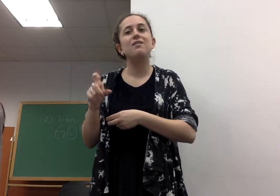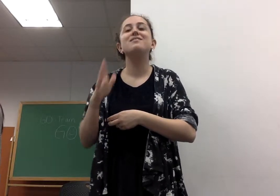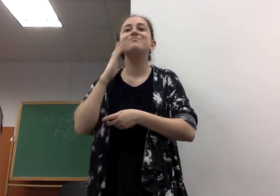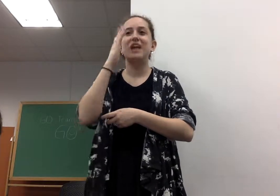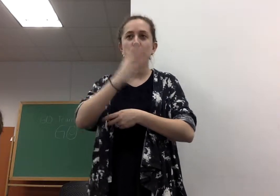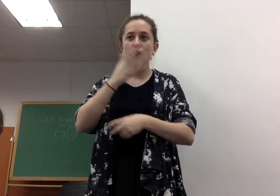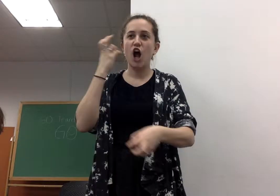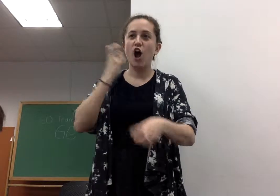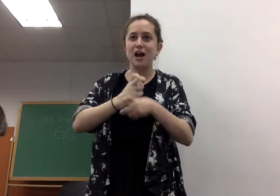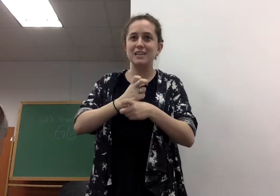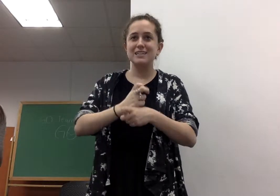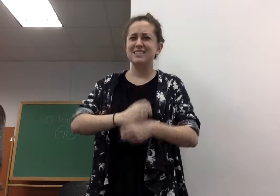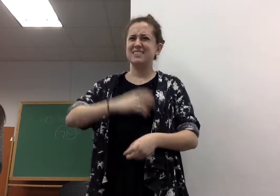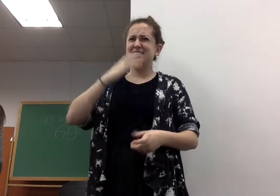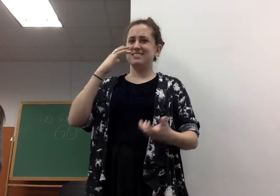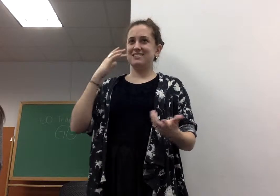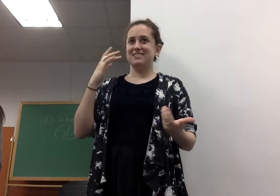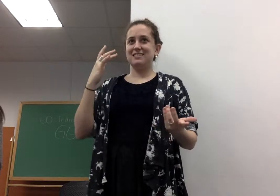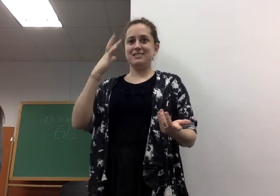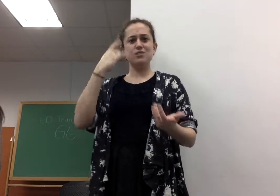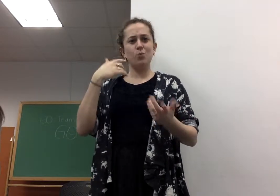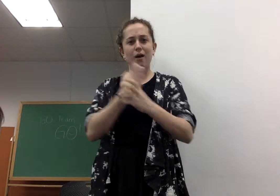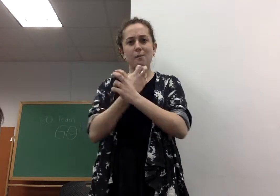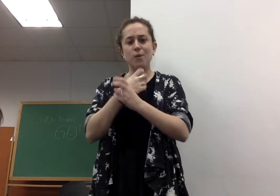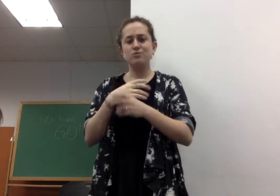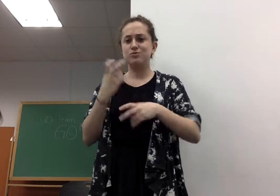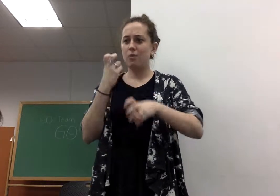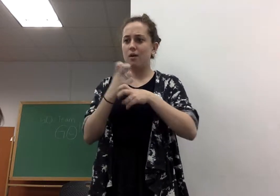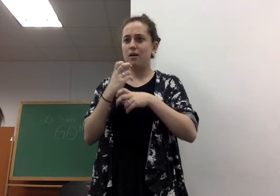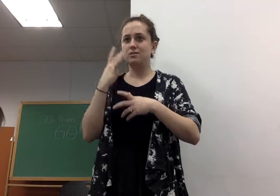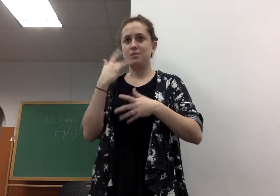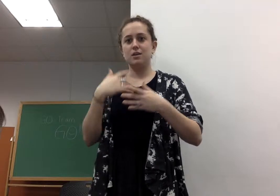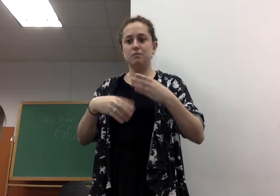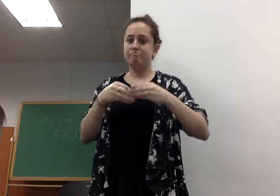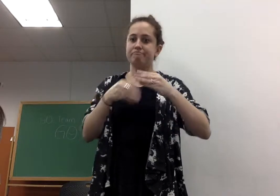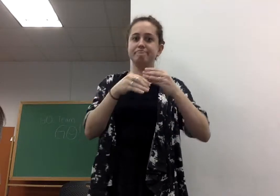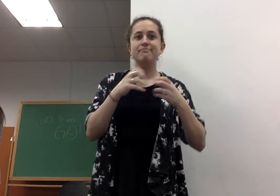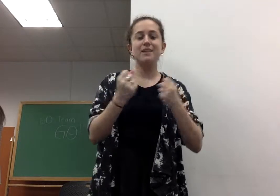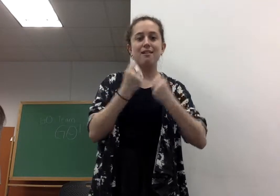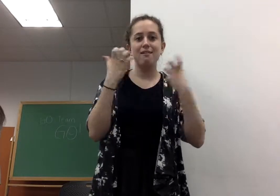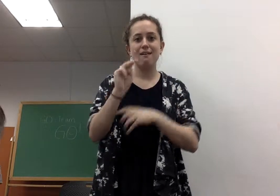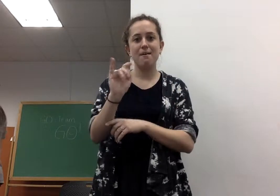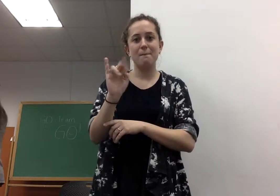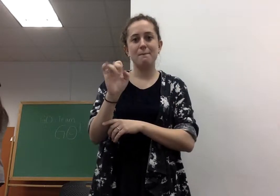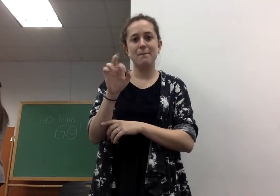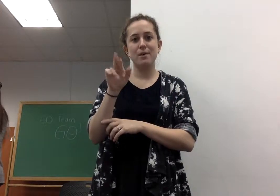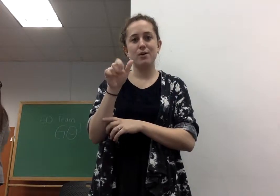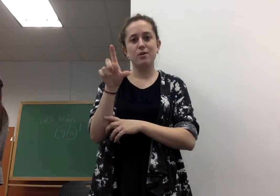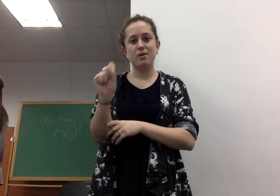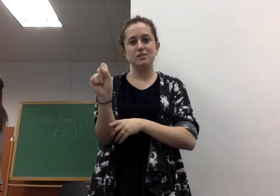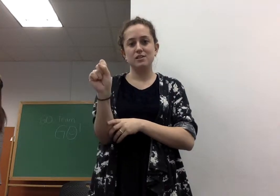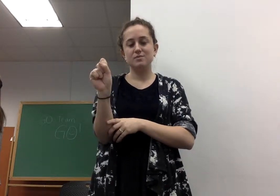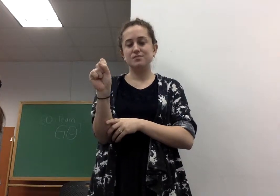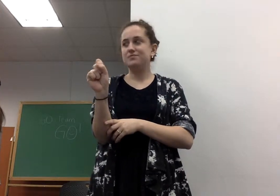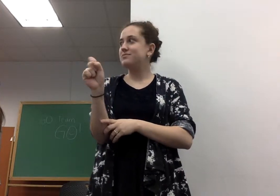why rocks are so hard, is because they have minerals in it. Put your chair down, to break my chair. Okay, the rocks are so hard because of the mineral content in them, and your bones are so